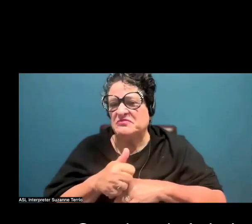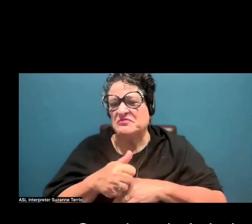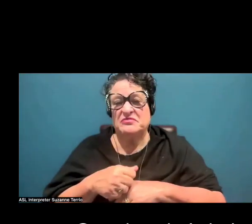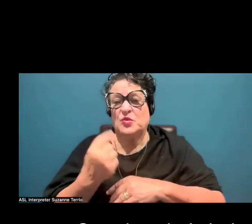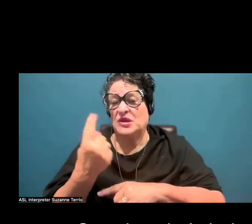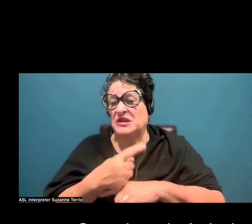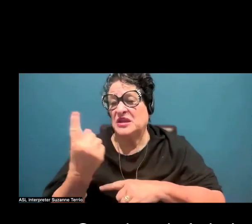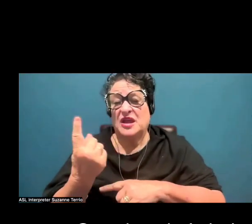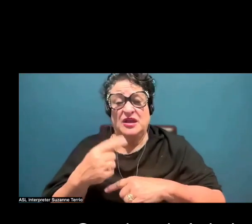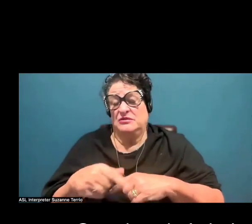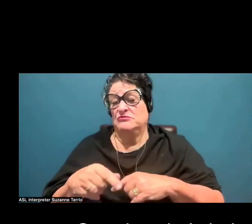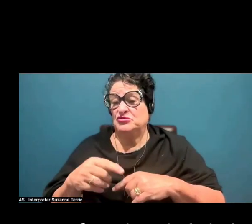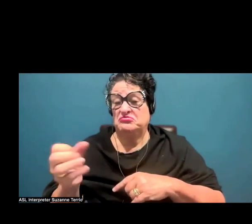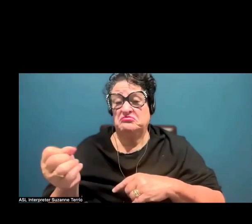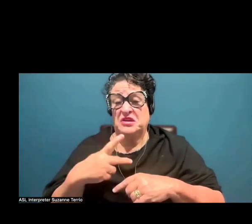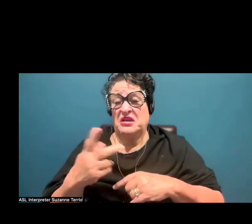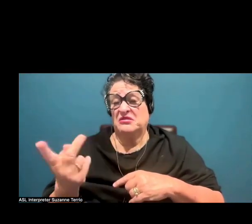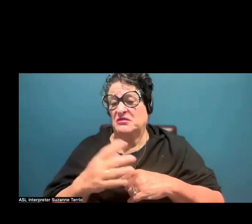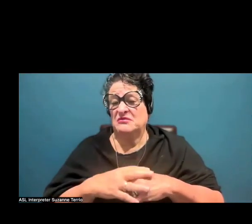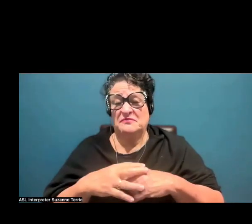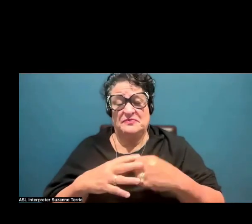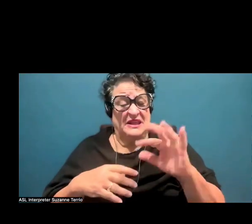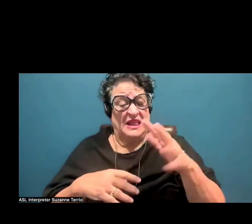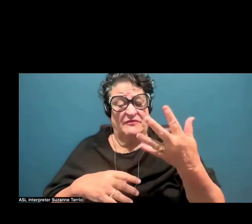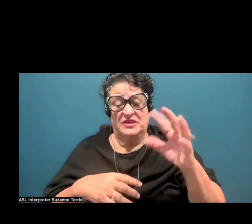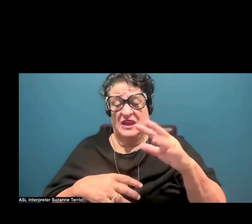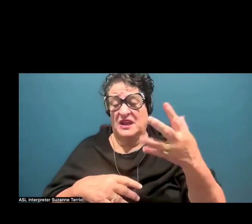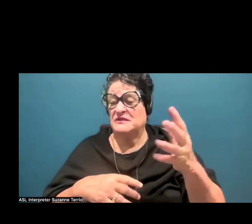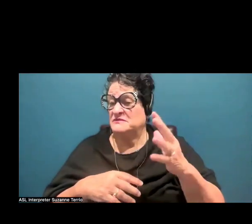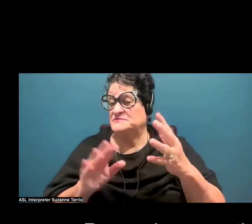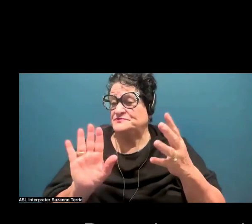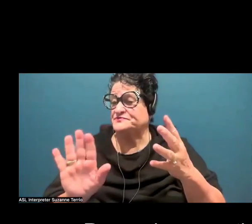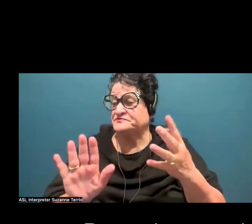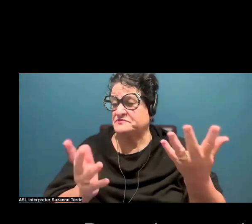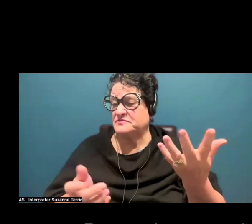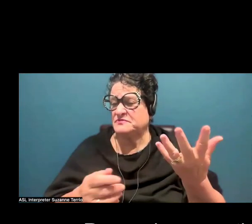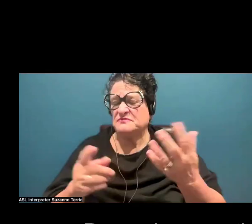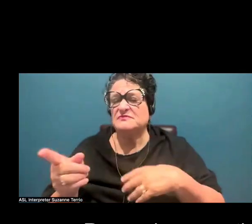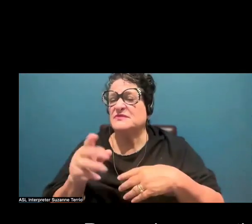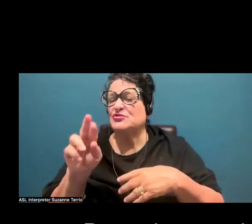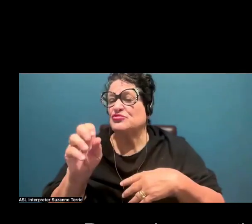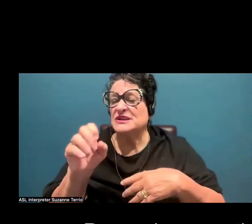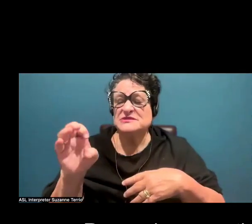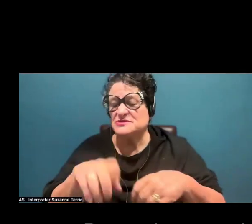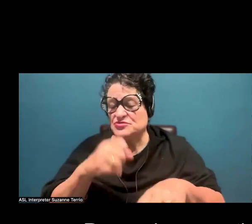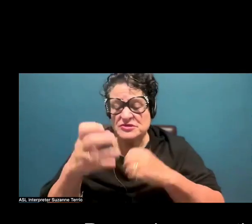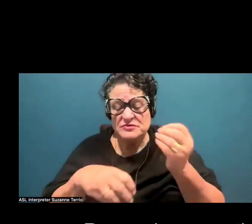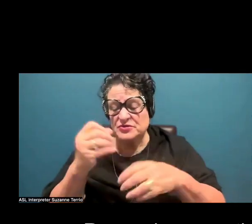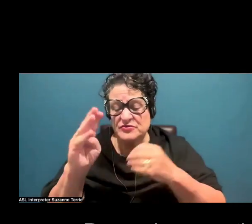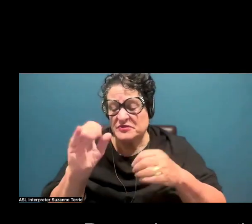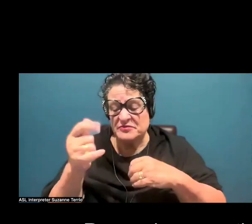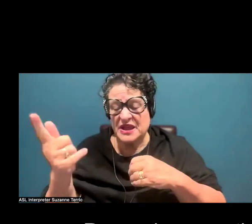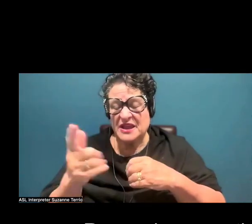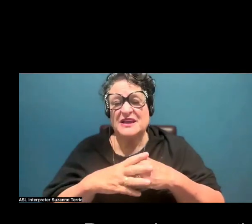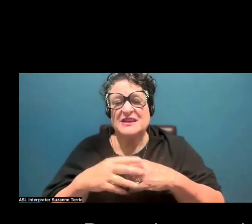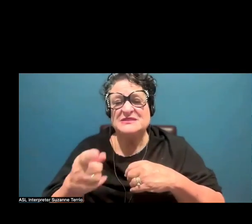infirmary, and the next she's back again, her left hand a wild thing, but still hers. Reese rips open the bag, and she lets me and Byatt root through